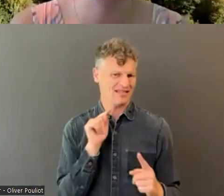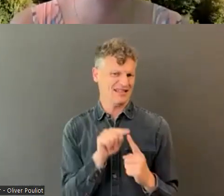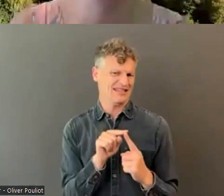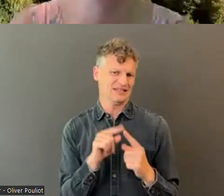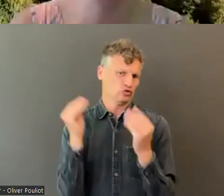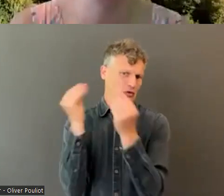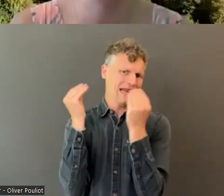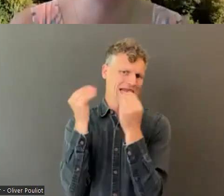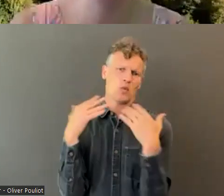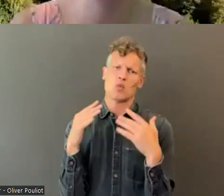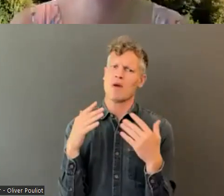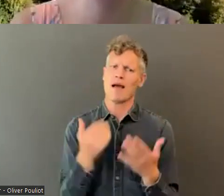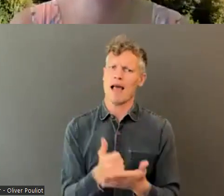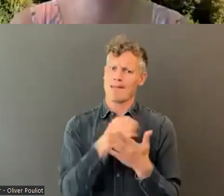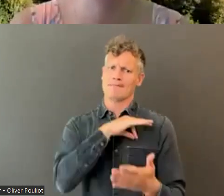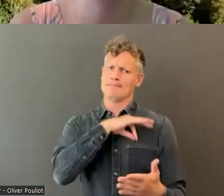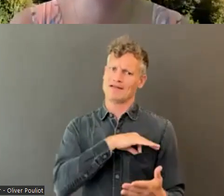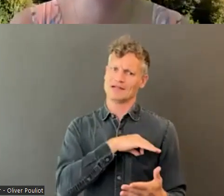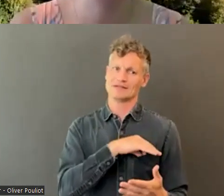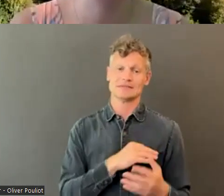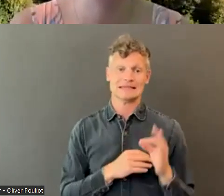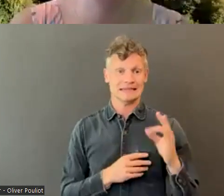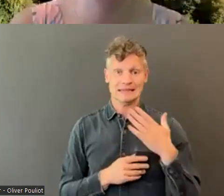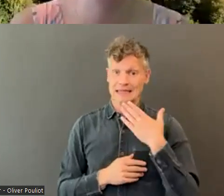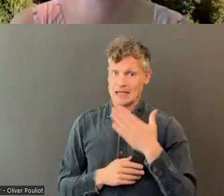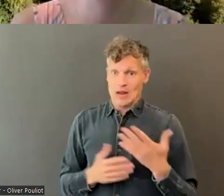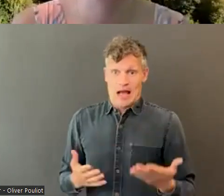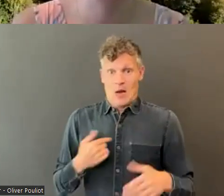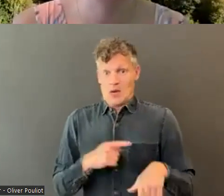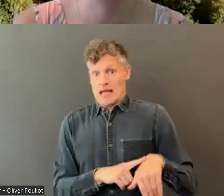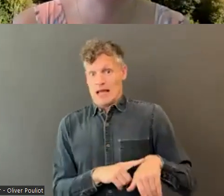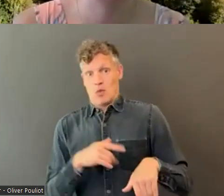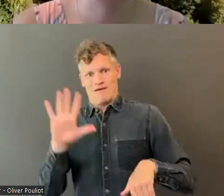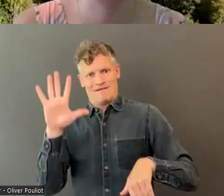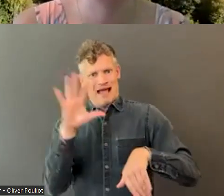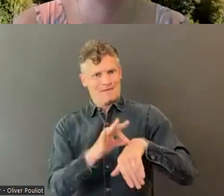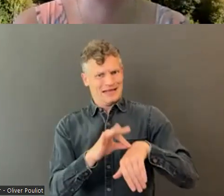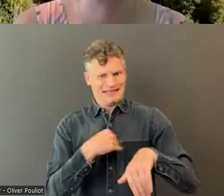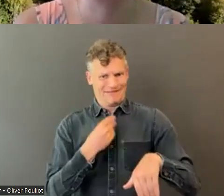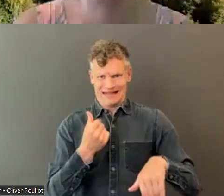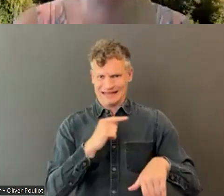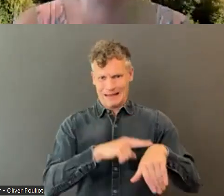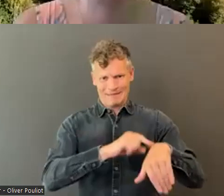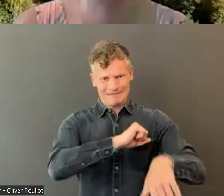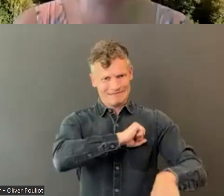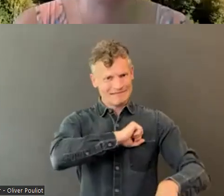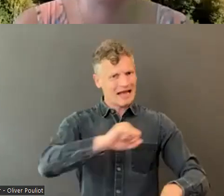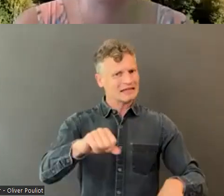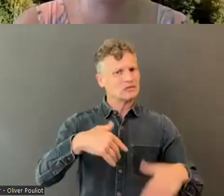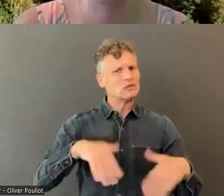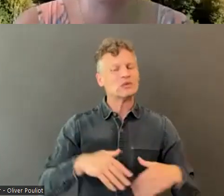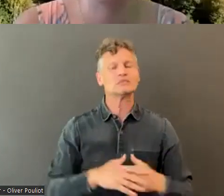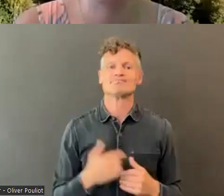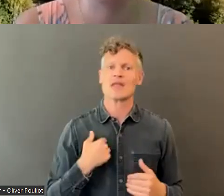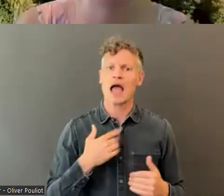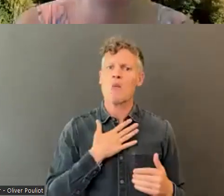that. Thank you. I'm looking at the clock. We have 5 minutes. I feel like we just started this conversation. I want to follow up with a number of you